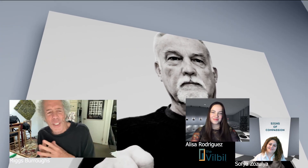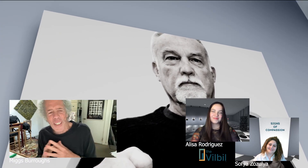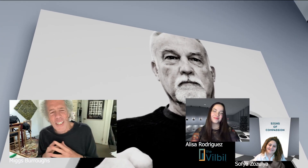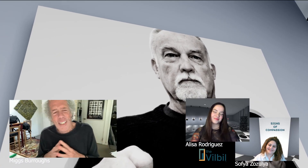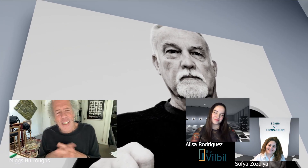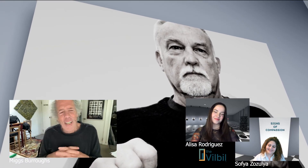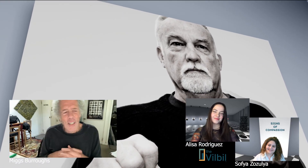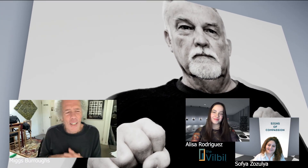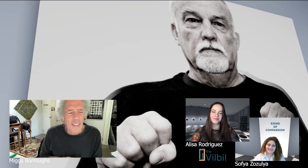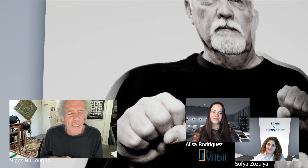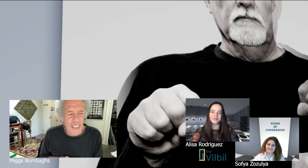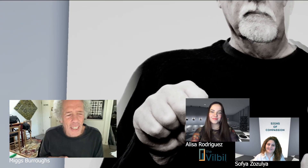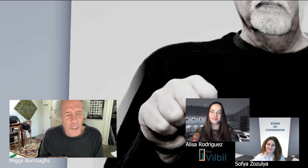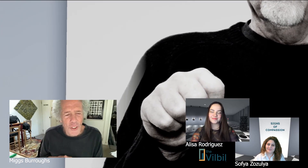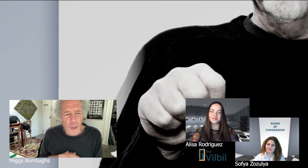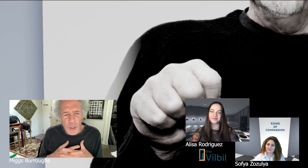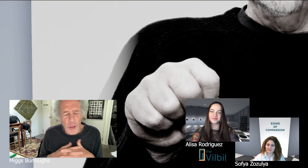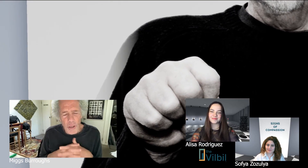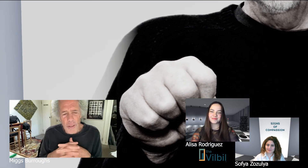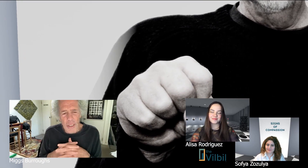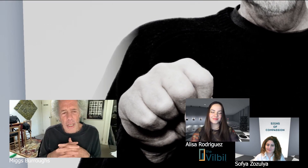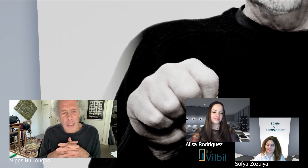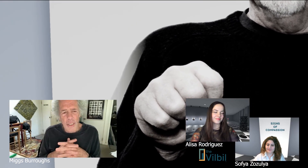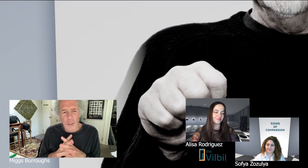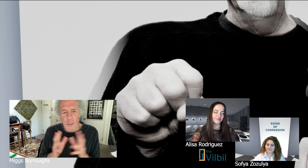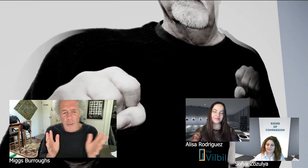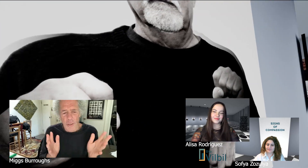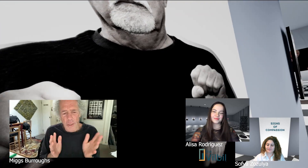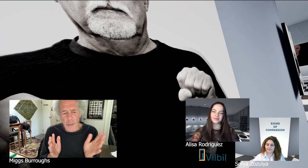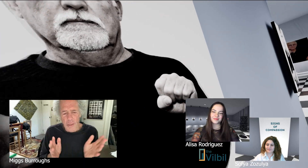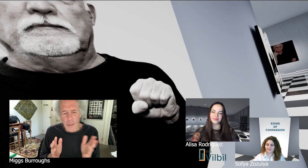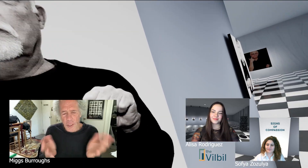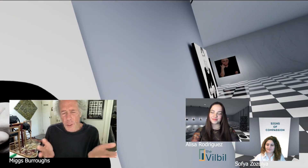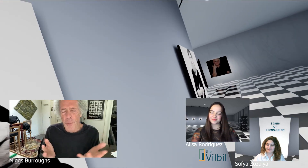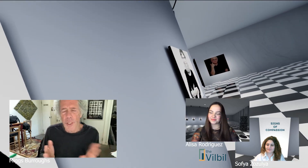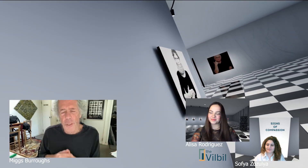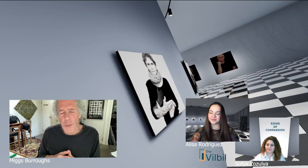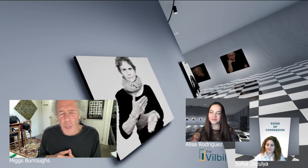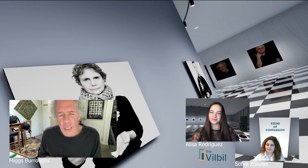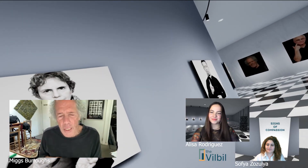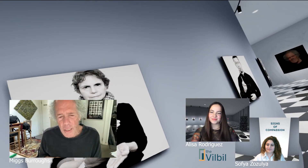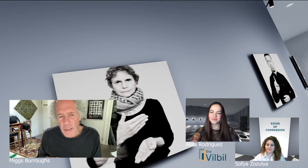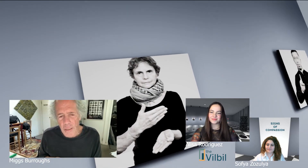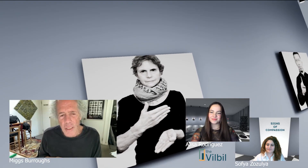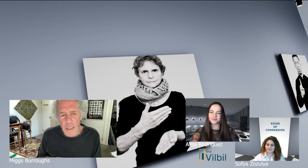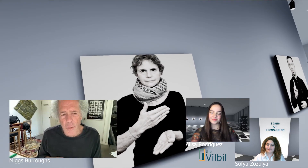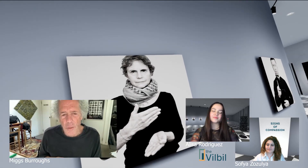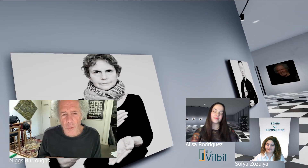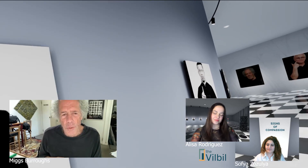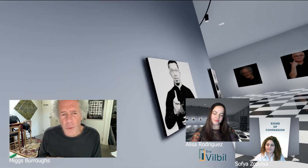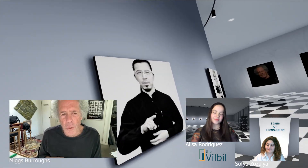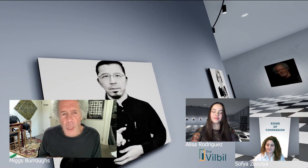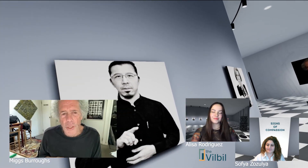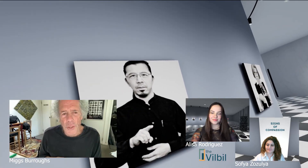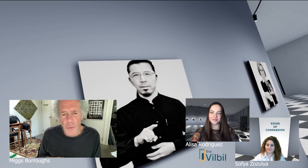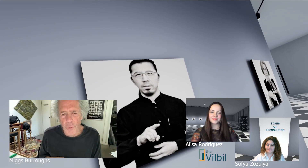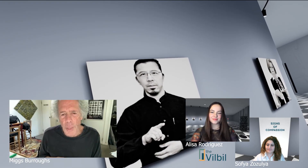But technology with art, I think, can speak to humanity in new ways and